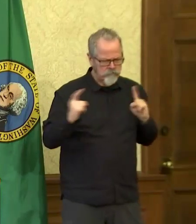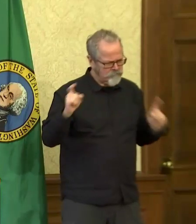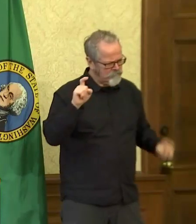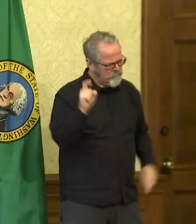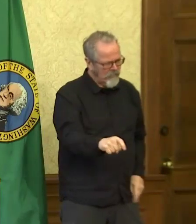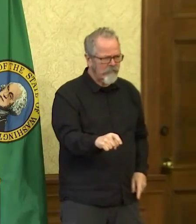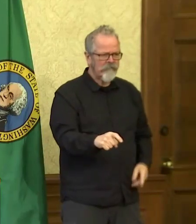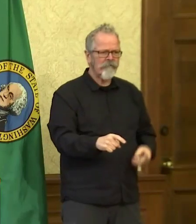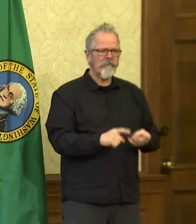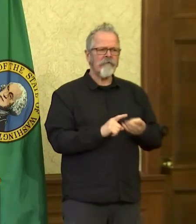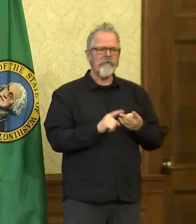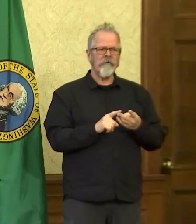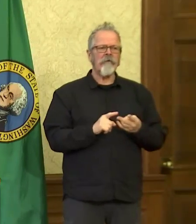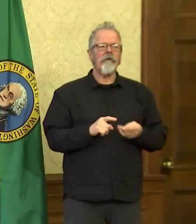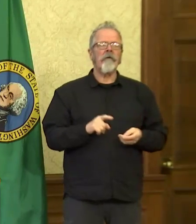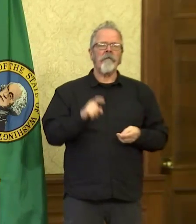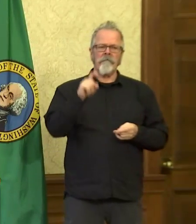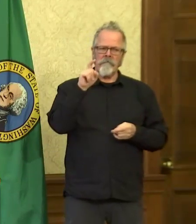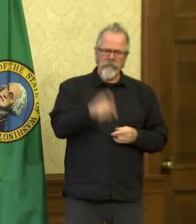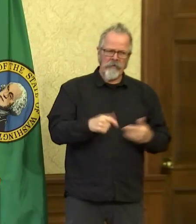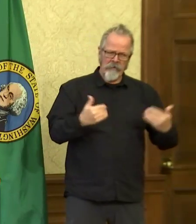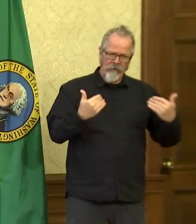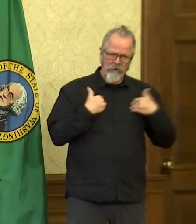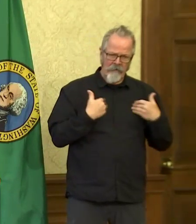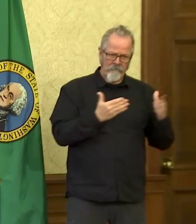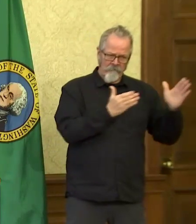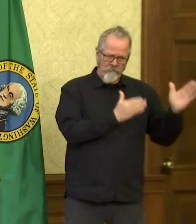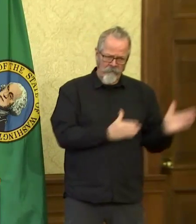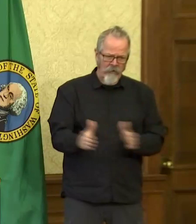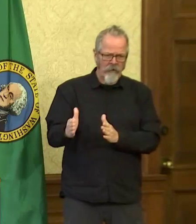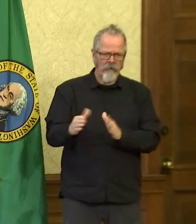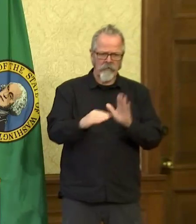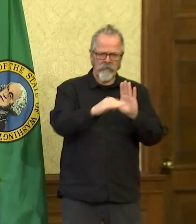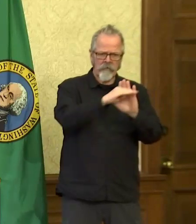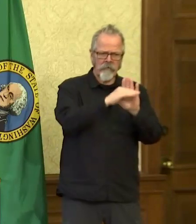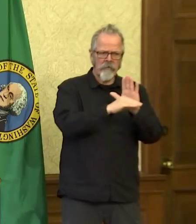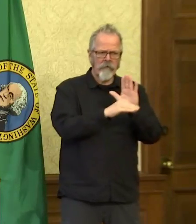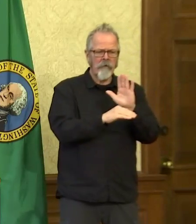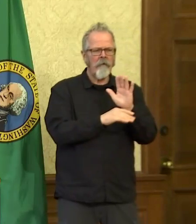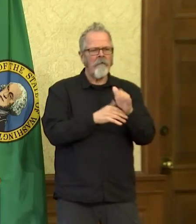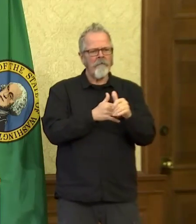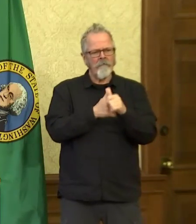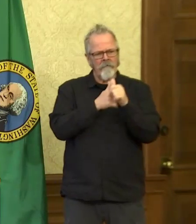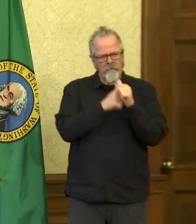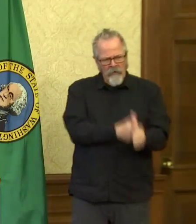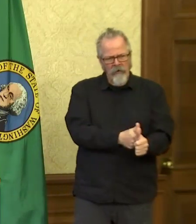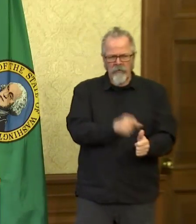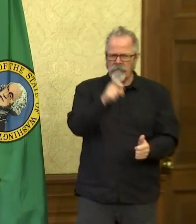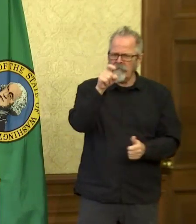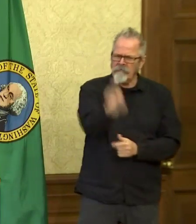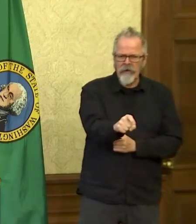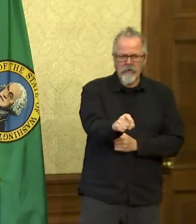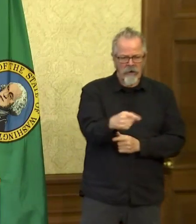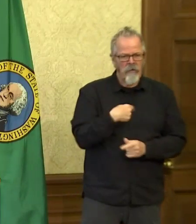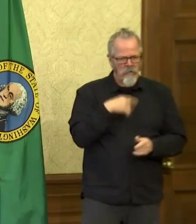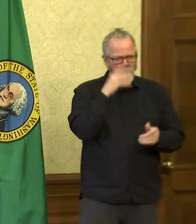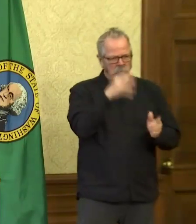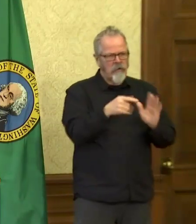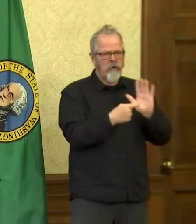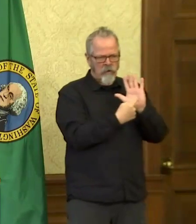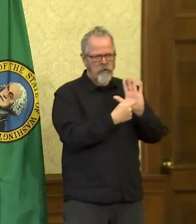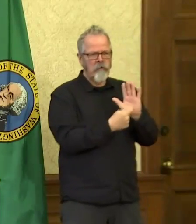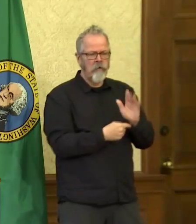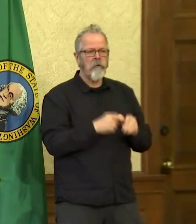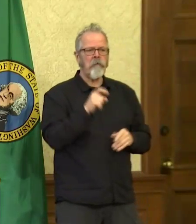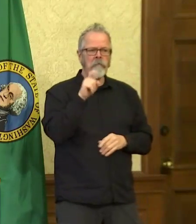a general obligation to keep a safe and healthy work site under state and federal law. I actually think we need a